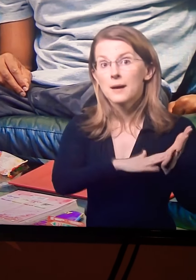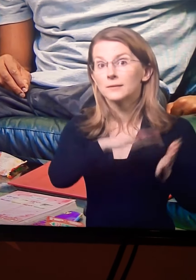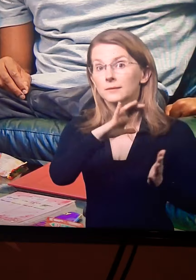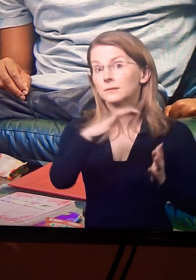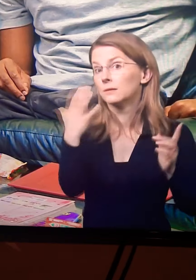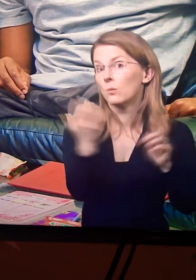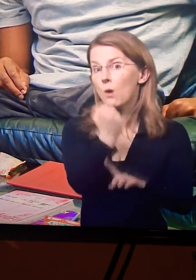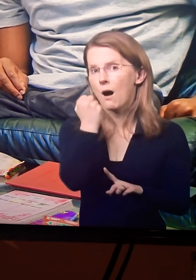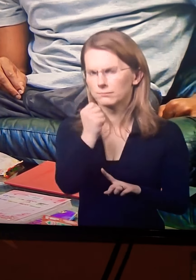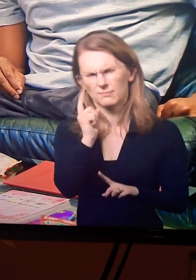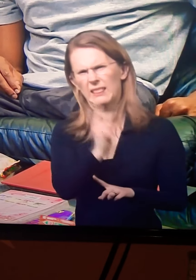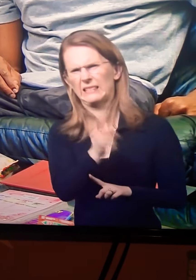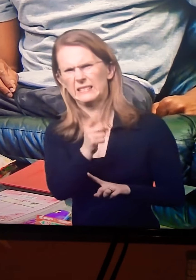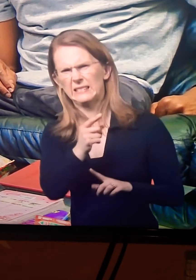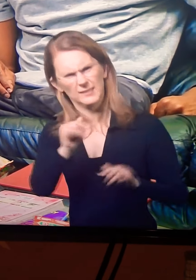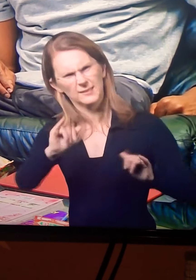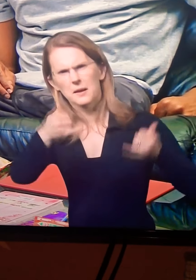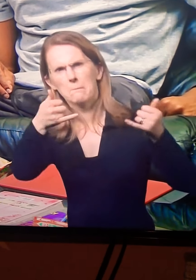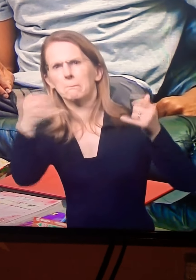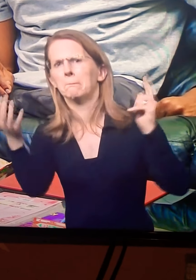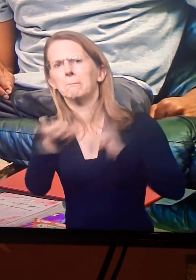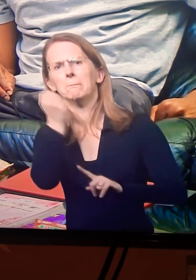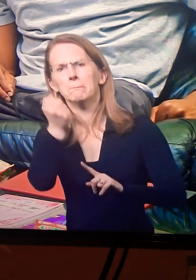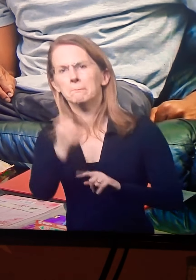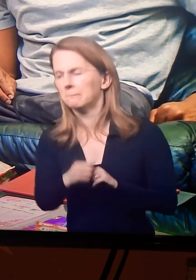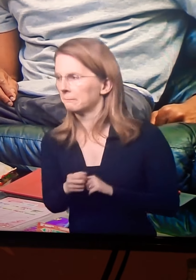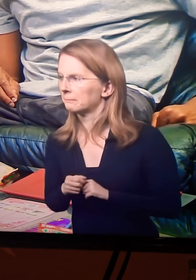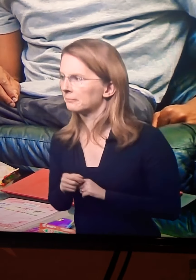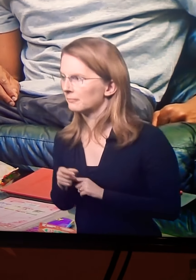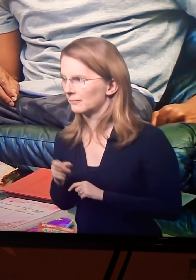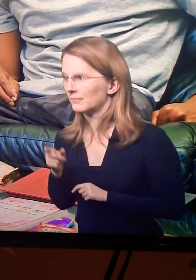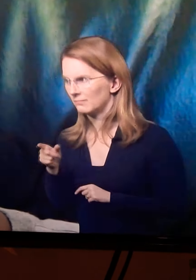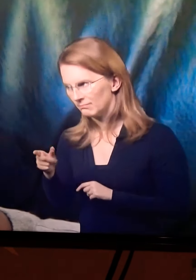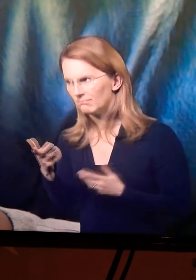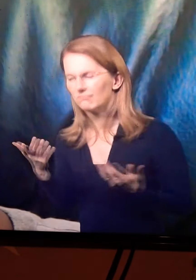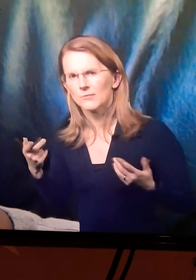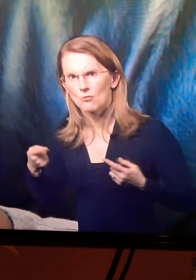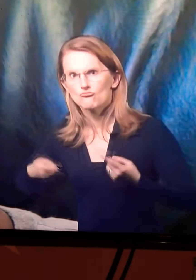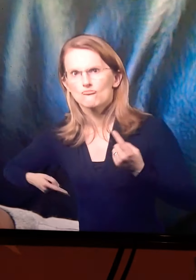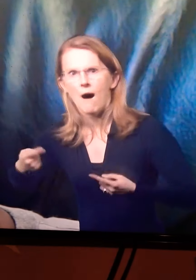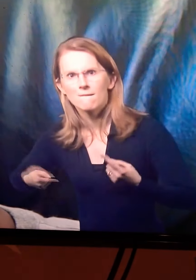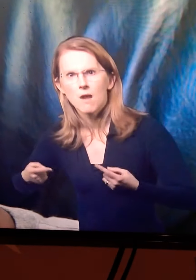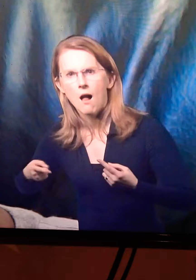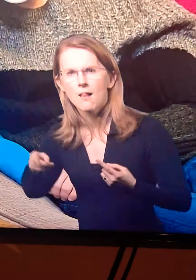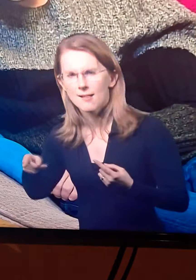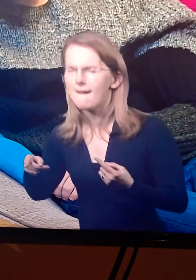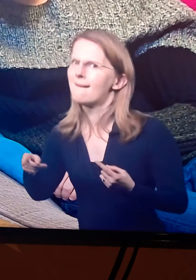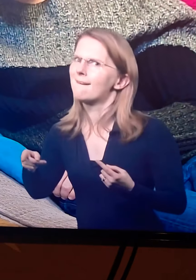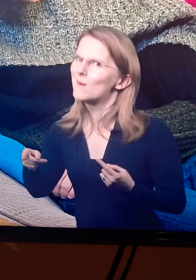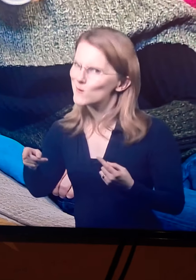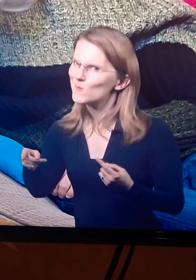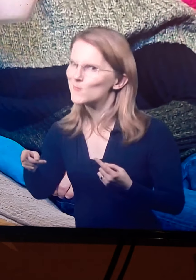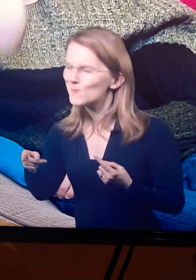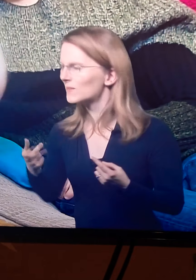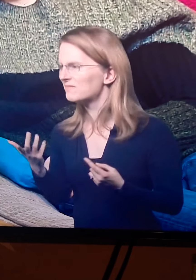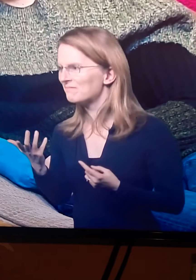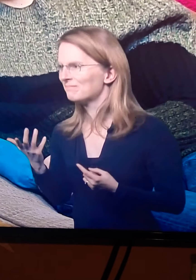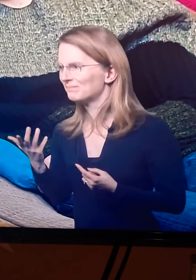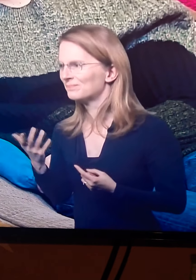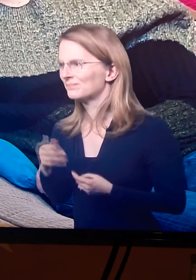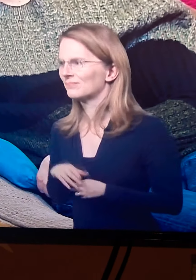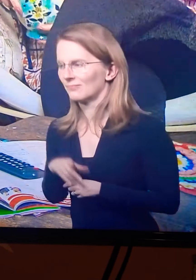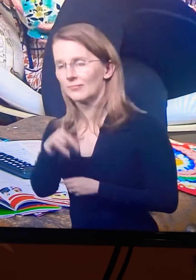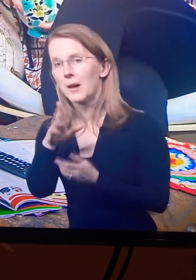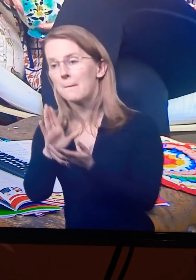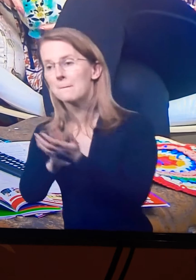league like they're done against their rivals, and they just In Manchester. and threw it away. After winning the game, Man U boss